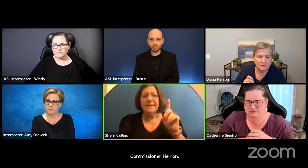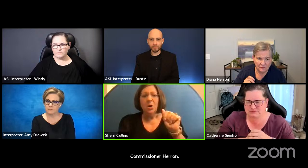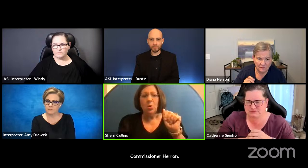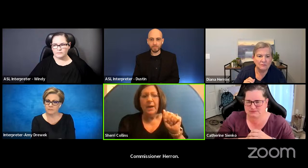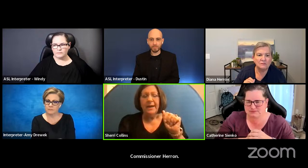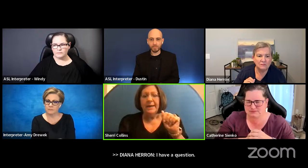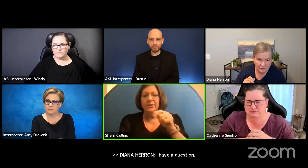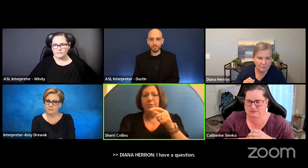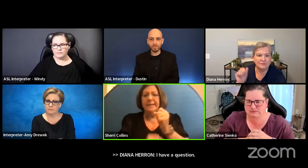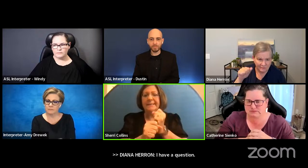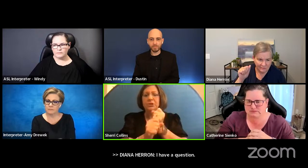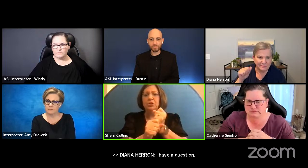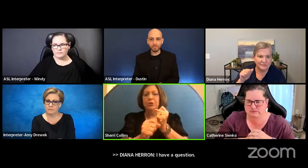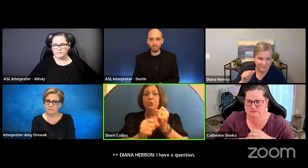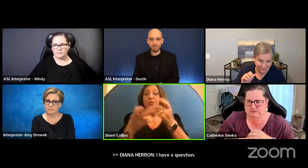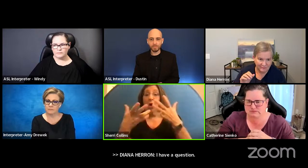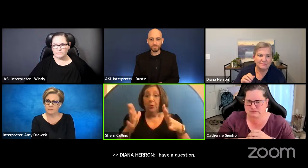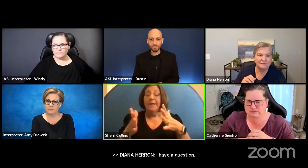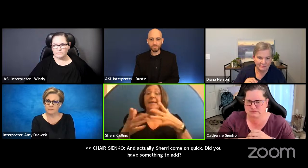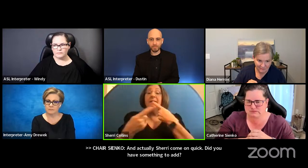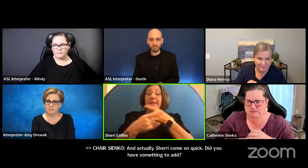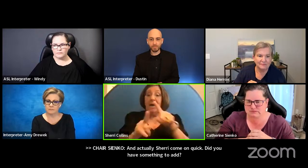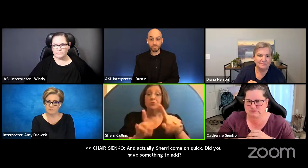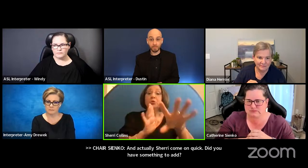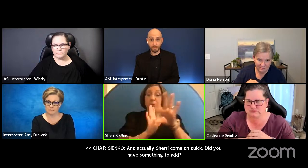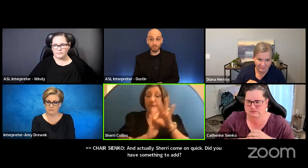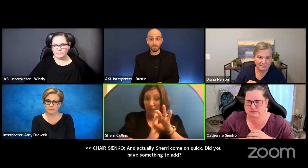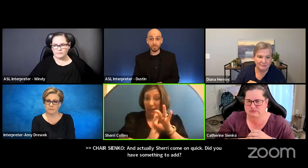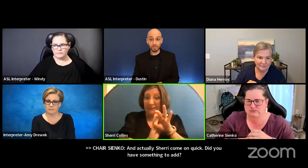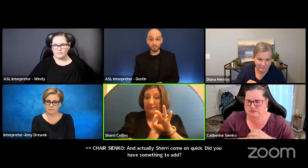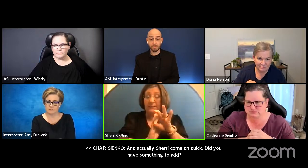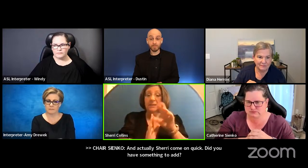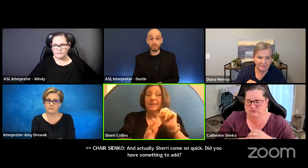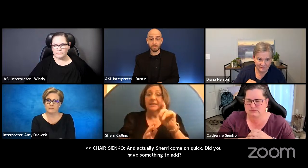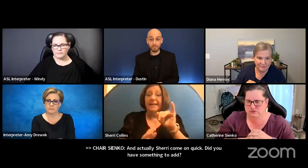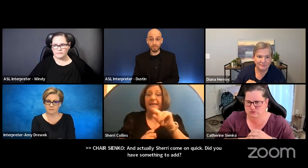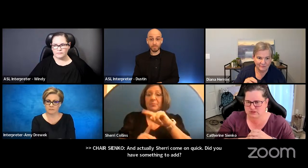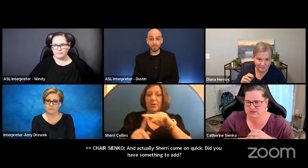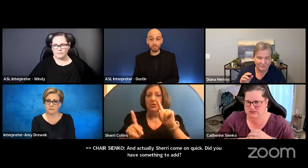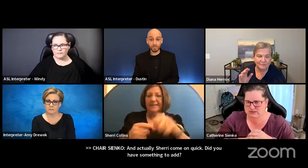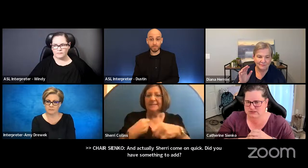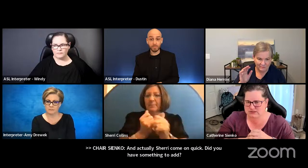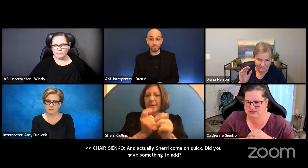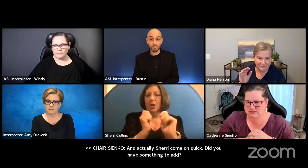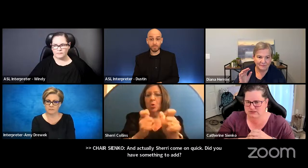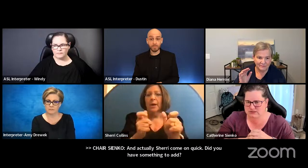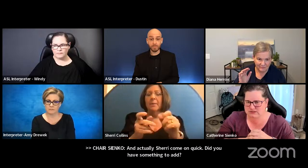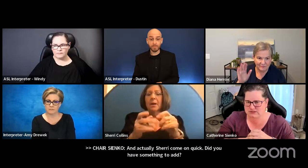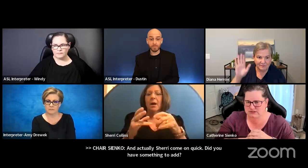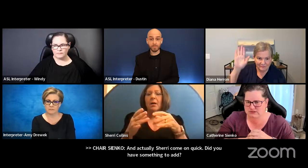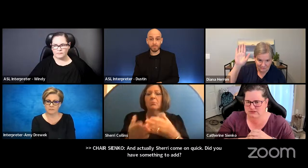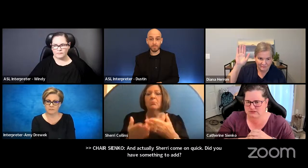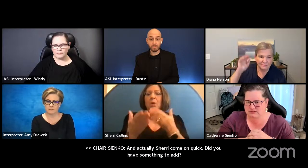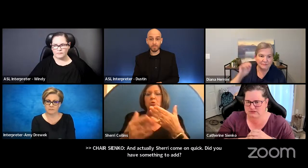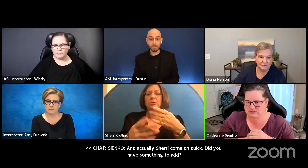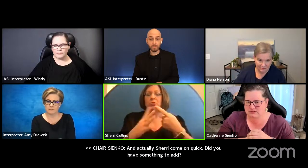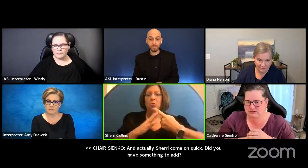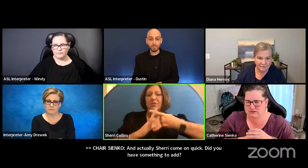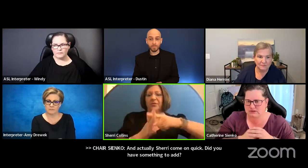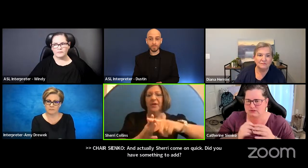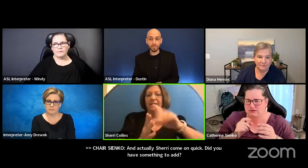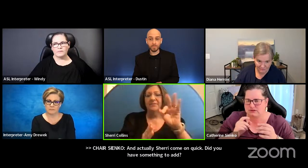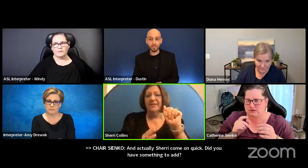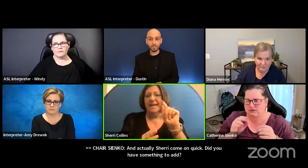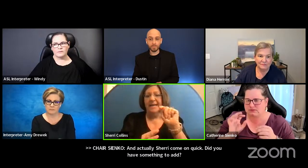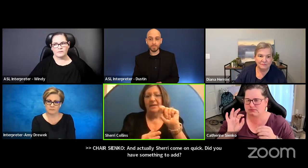the ADOA. You've already announced you've selected Nikki, but you need to make a quick motion to